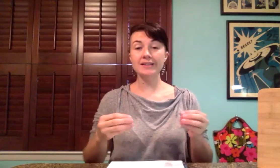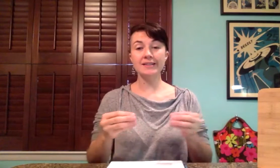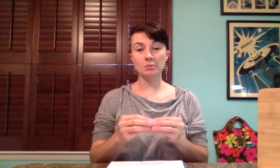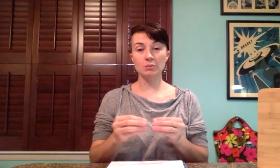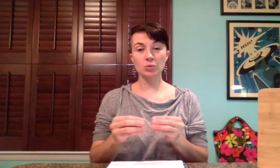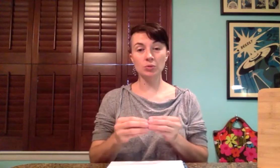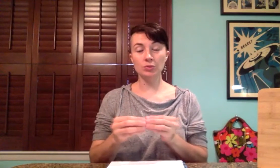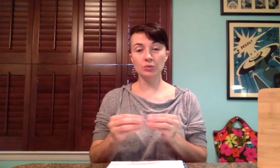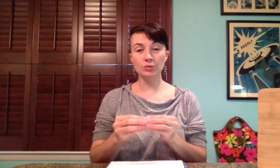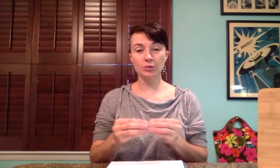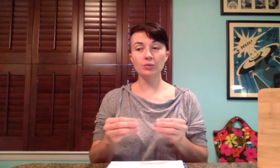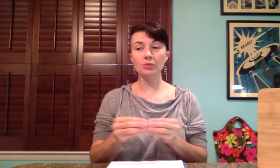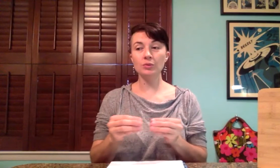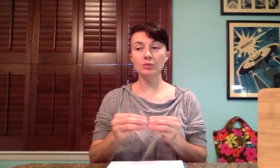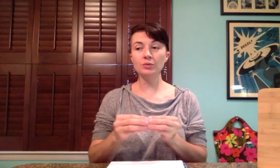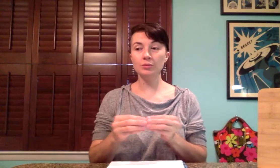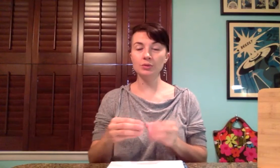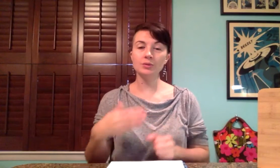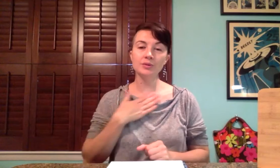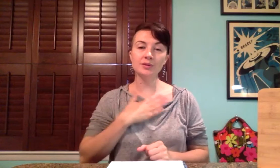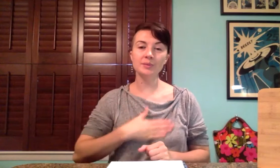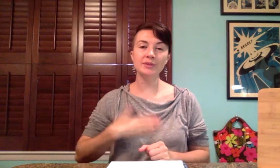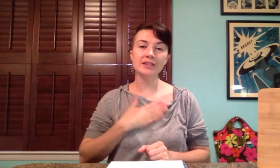please, more, please,